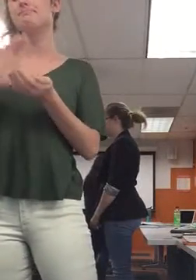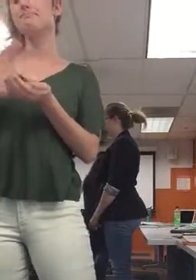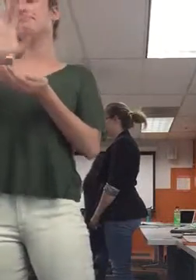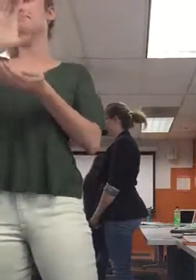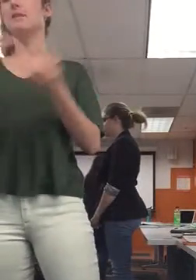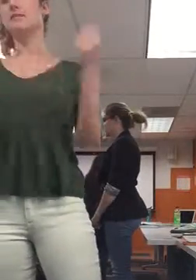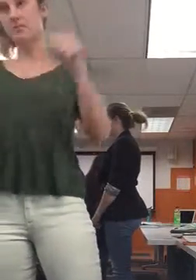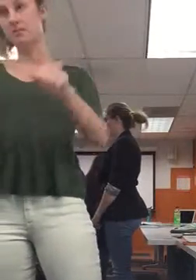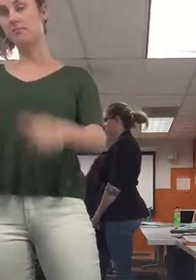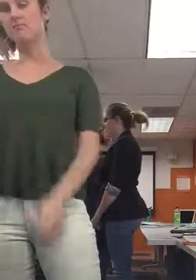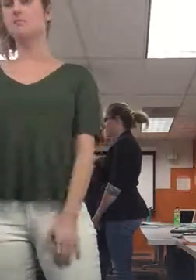goods.